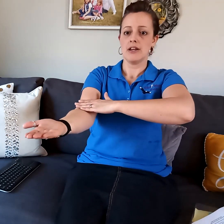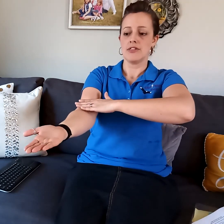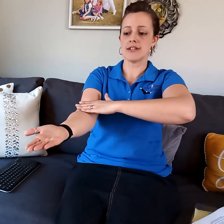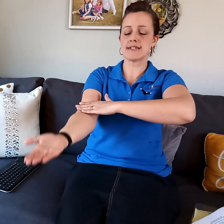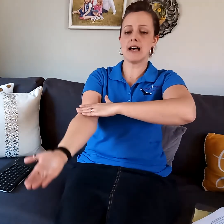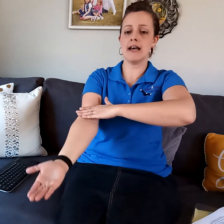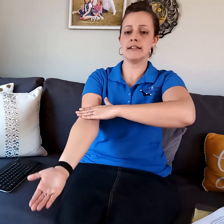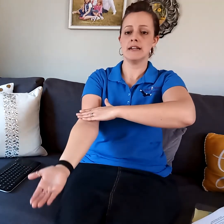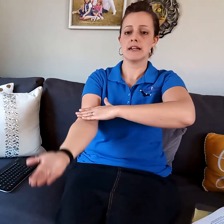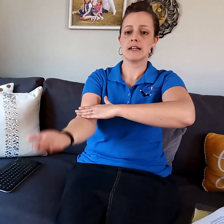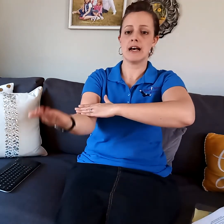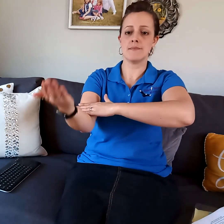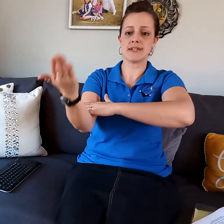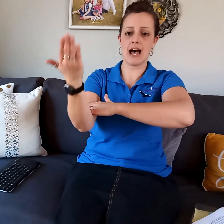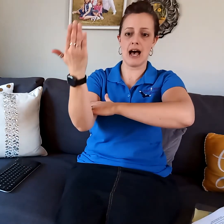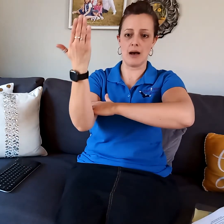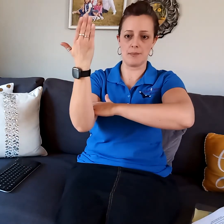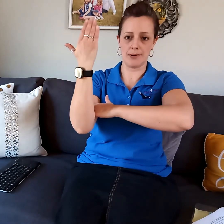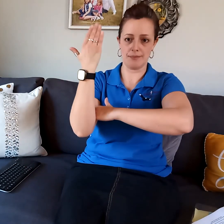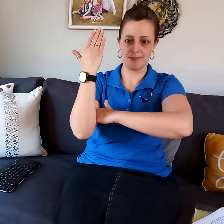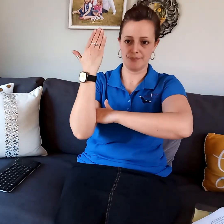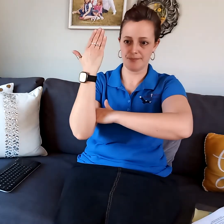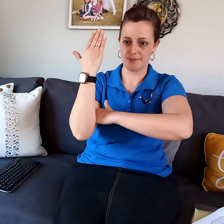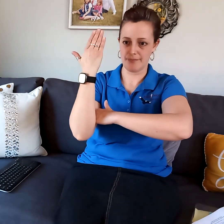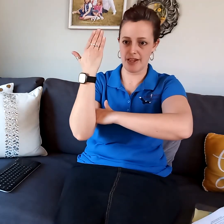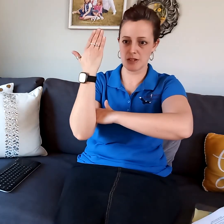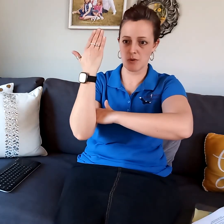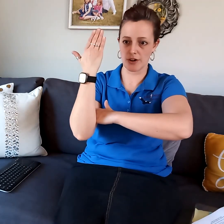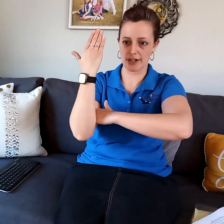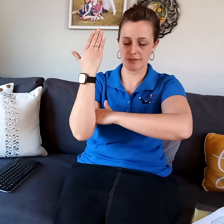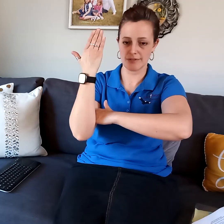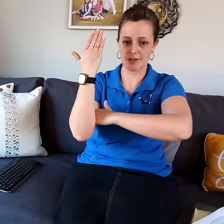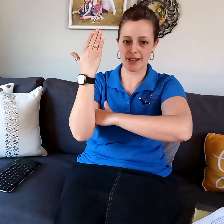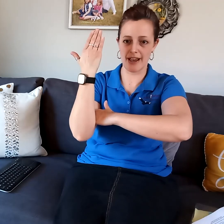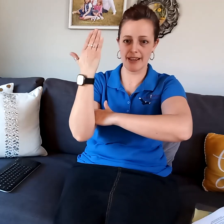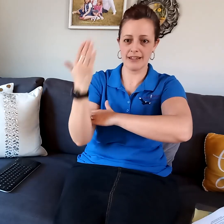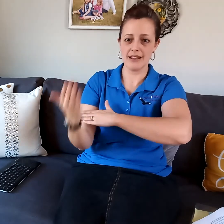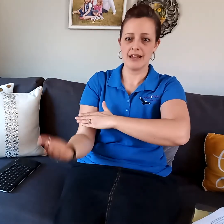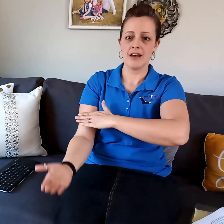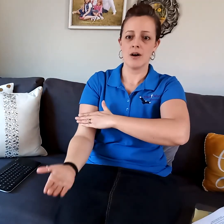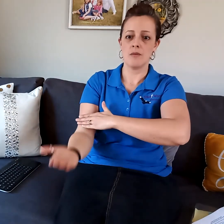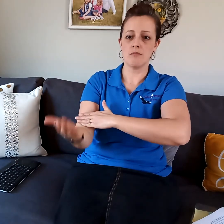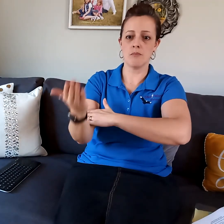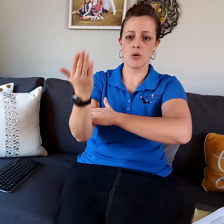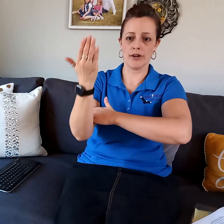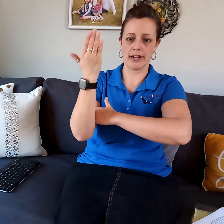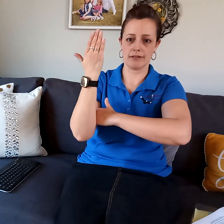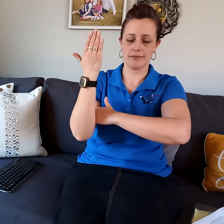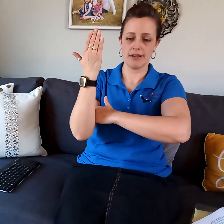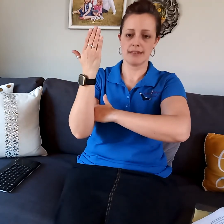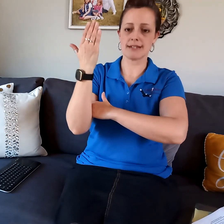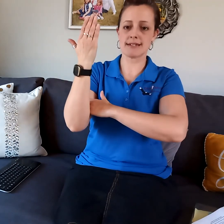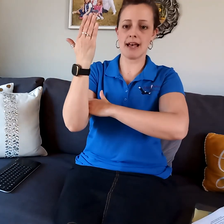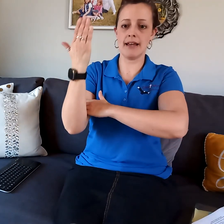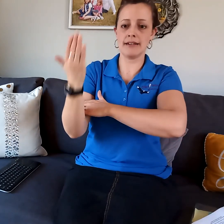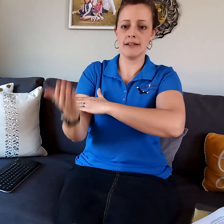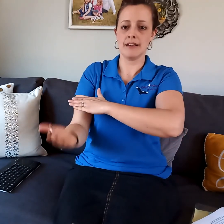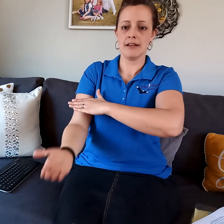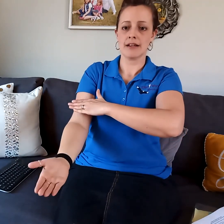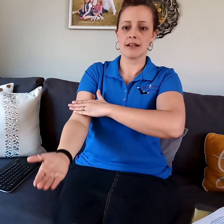The sun comes up in the morning, okay? Morning. The sun